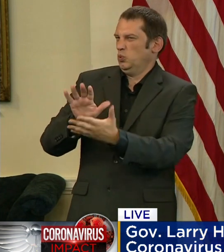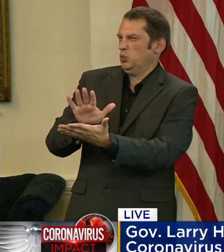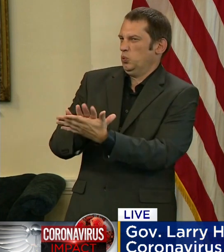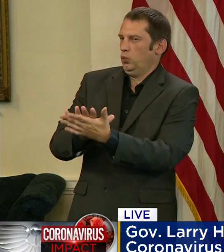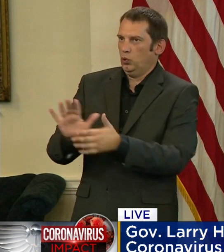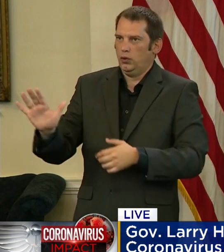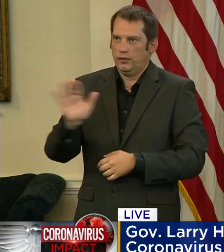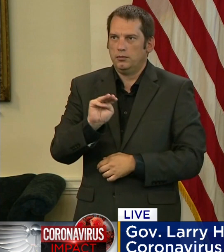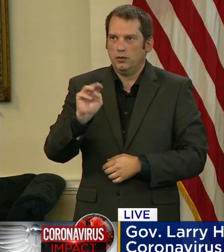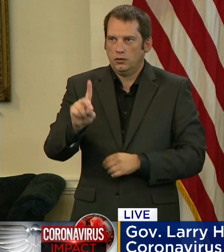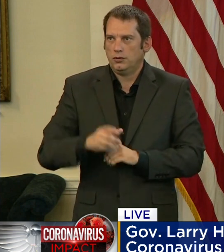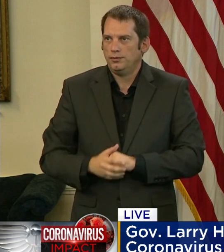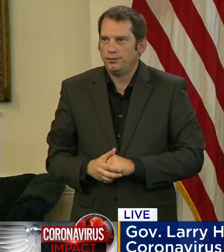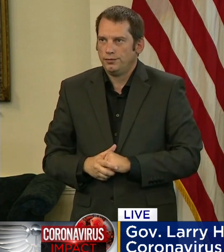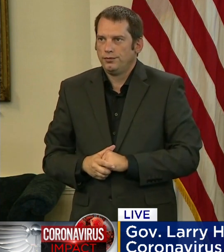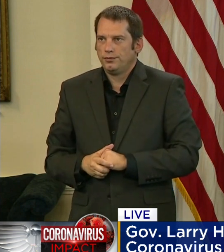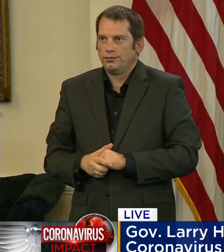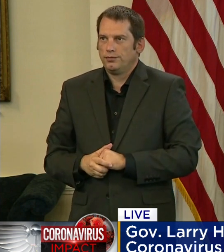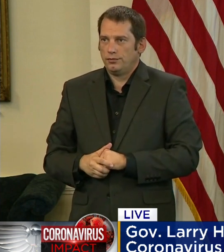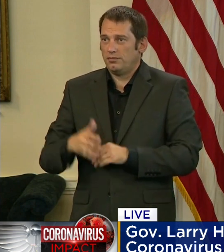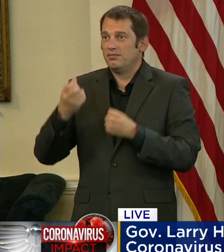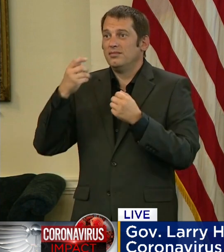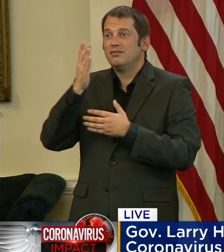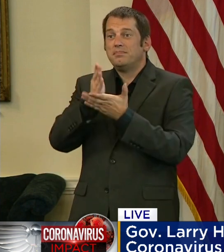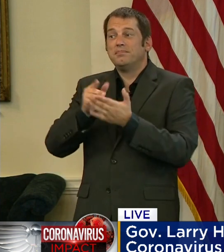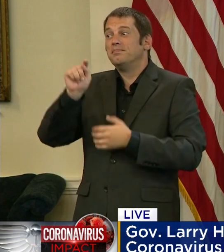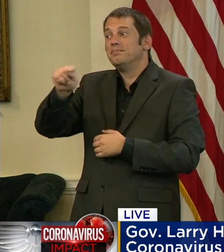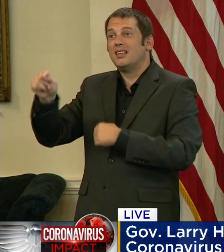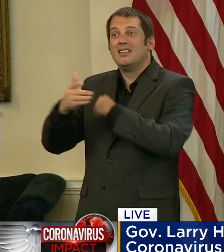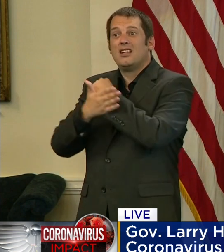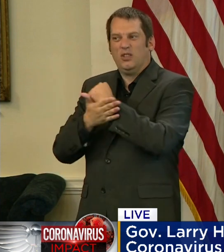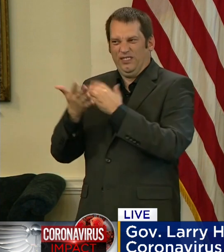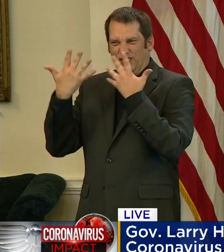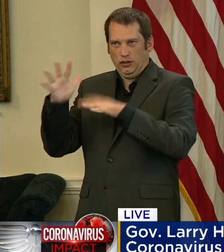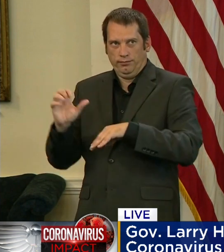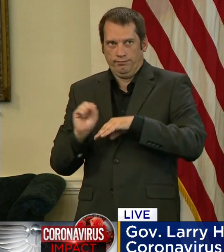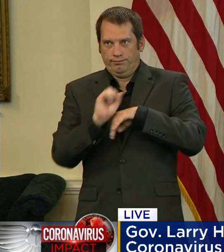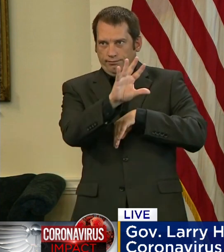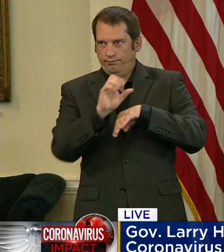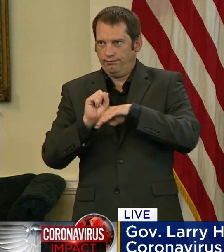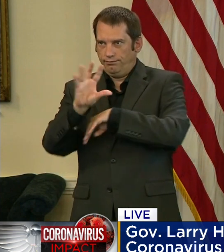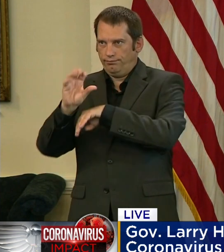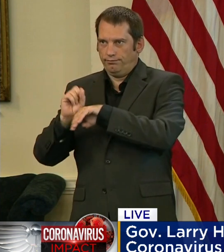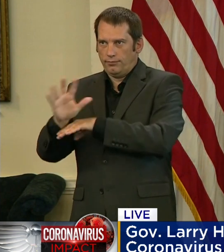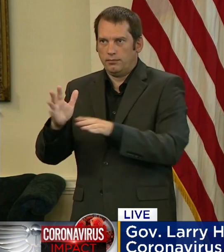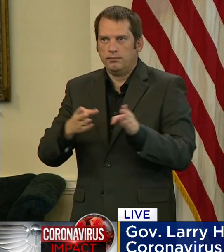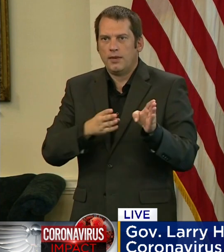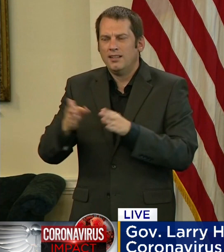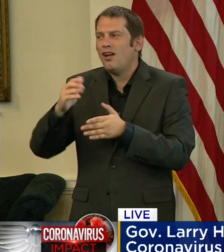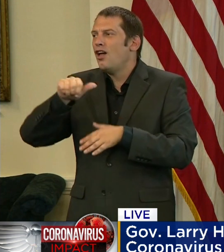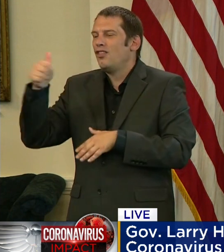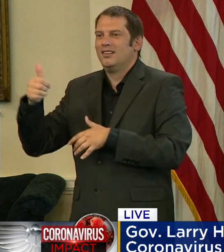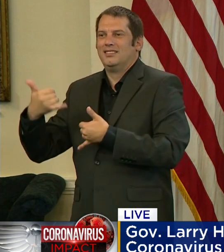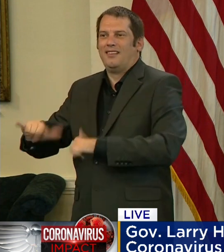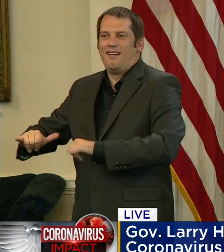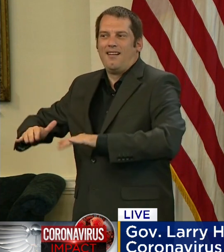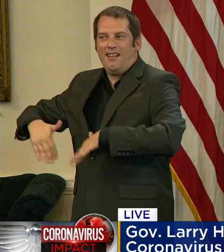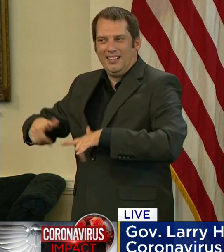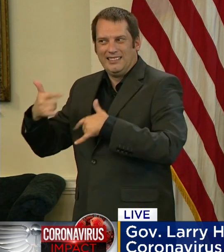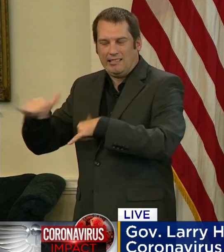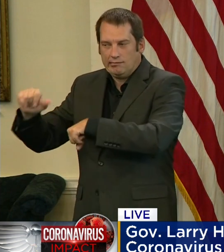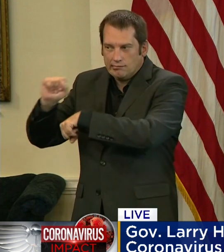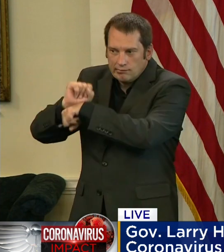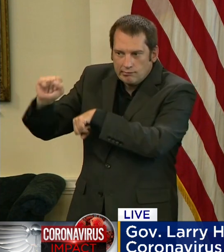already begun submitting their proposed plans. Other local jurisdictions are continuing to work to